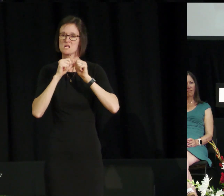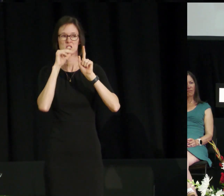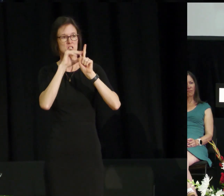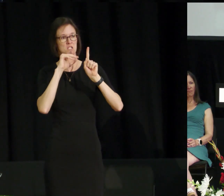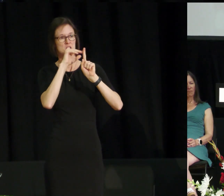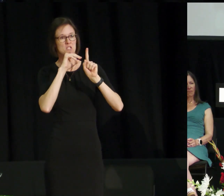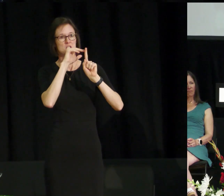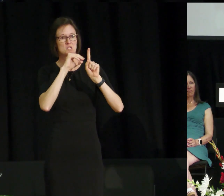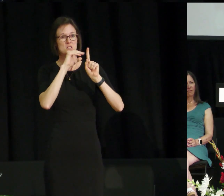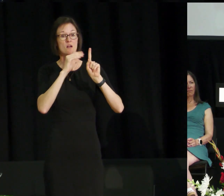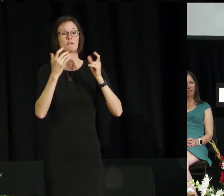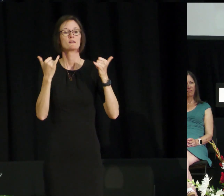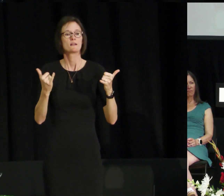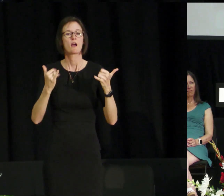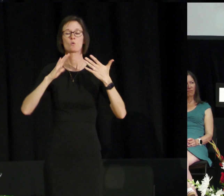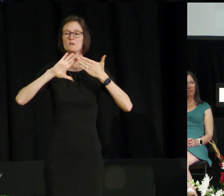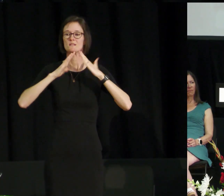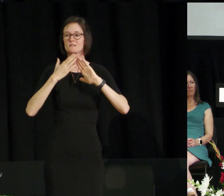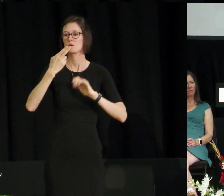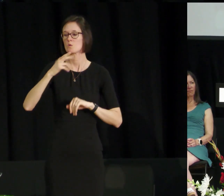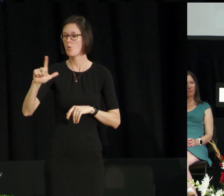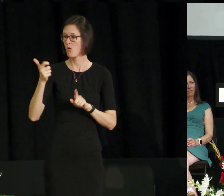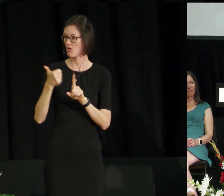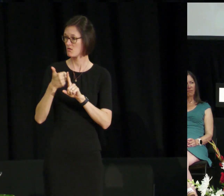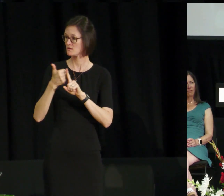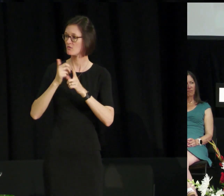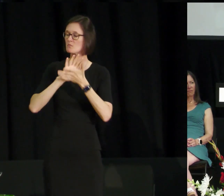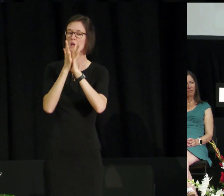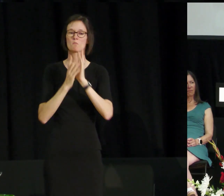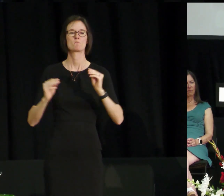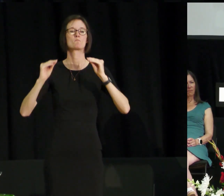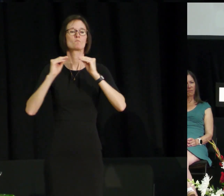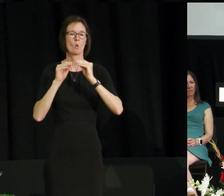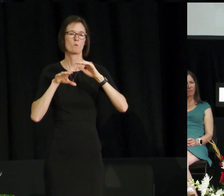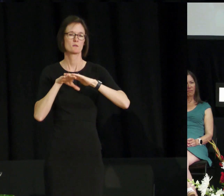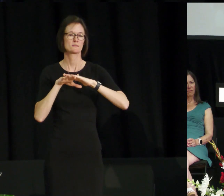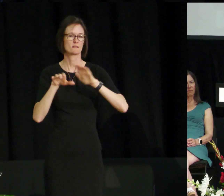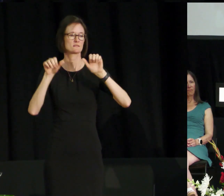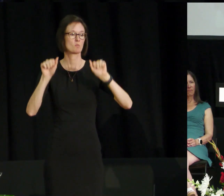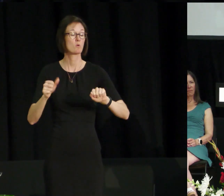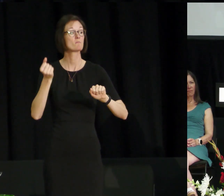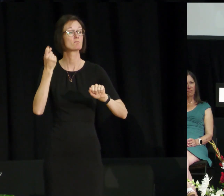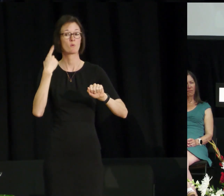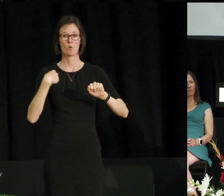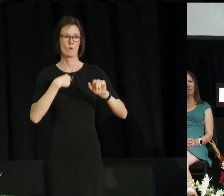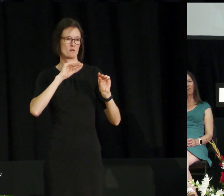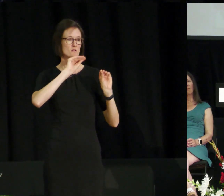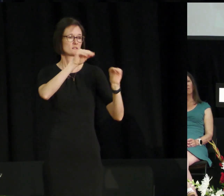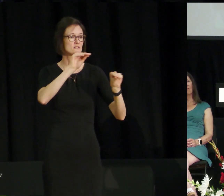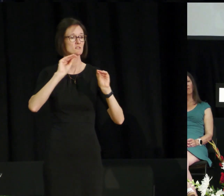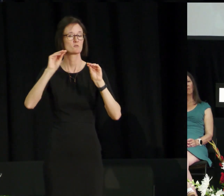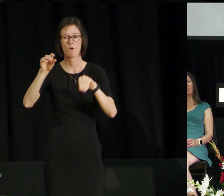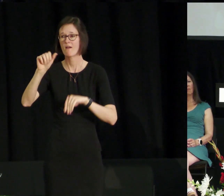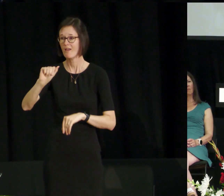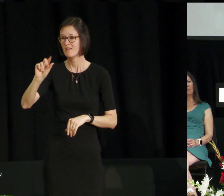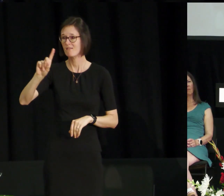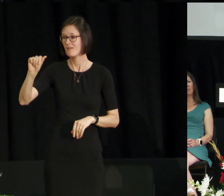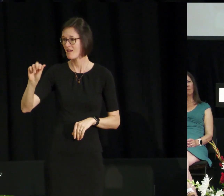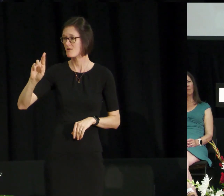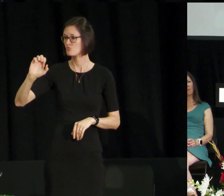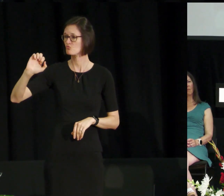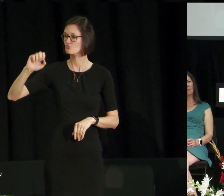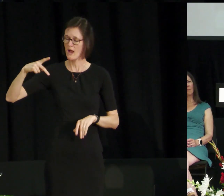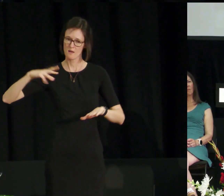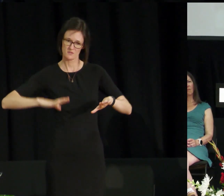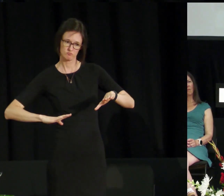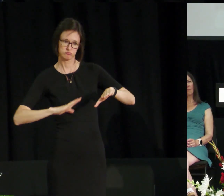accessible We are getting ADA ramps Throughout the entire city Pretty soon We are going